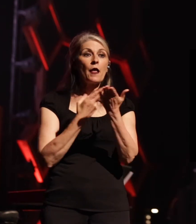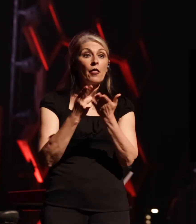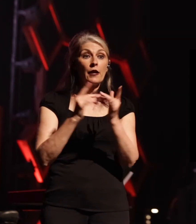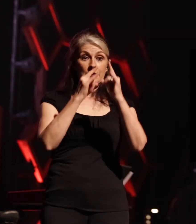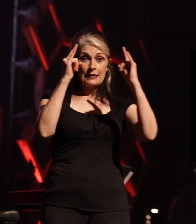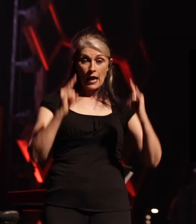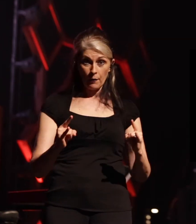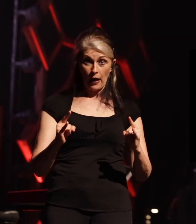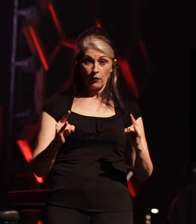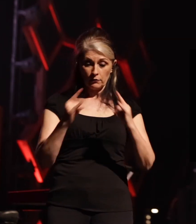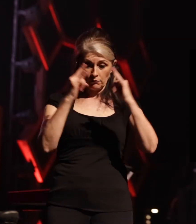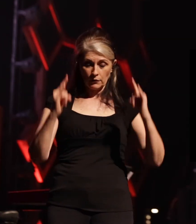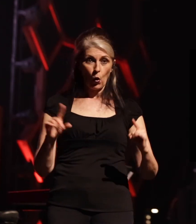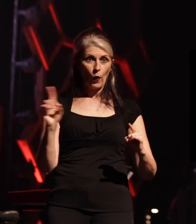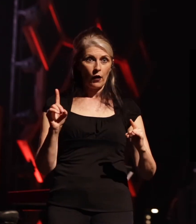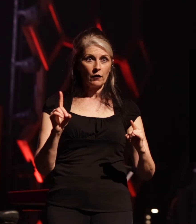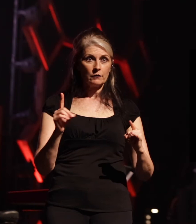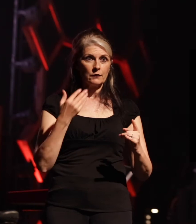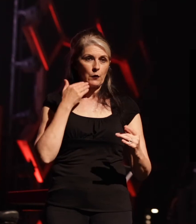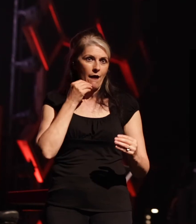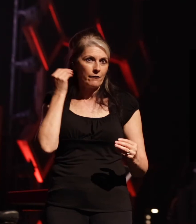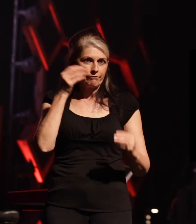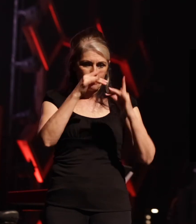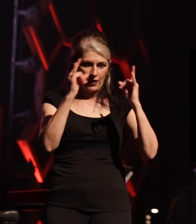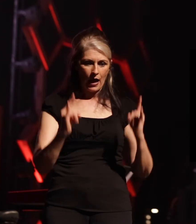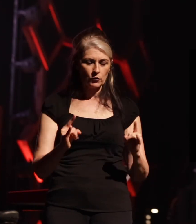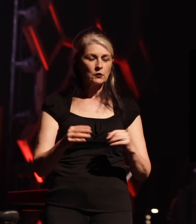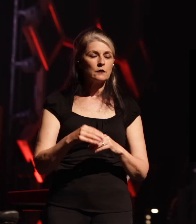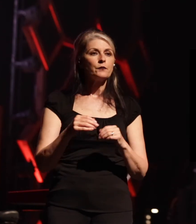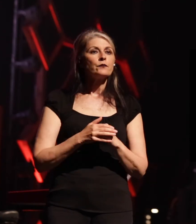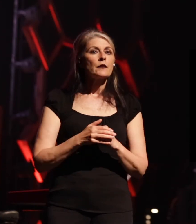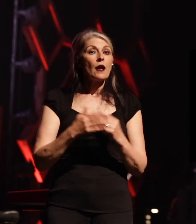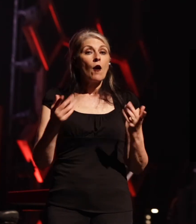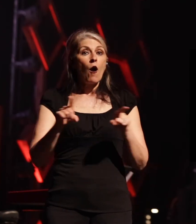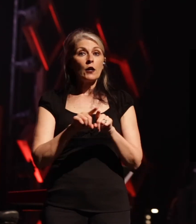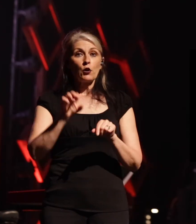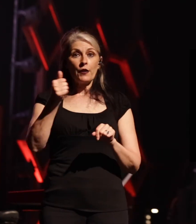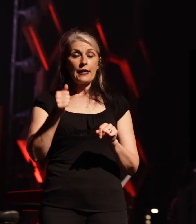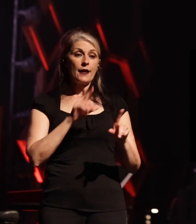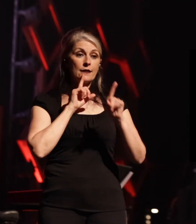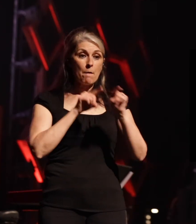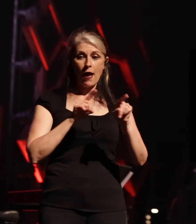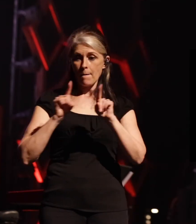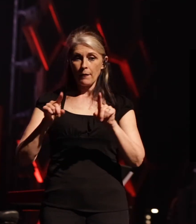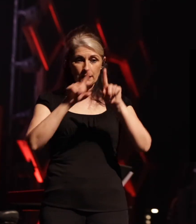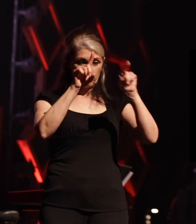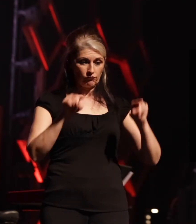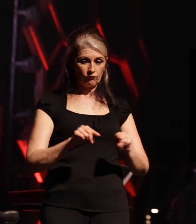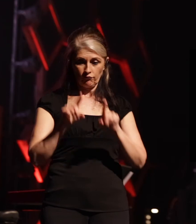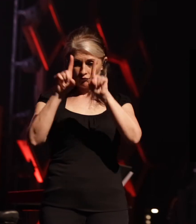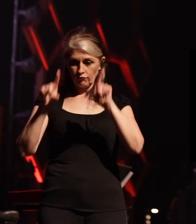it. It would also, the Ark of the Covenant would have the Ten Commandments inside of it. Do you remember the other two things that would be in